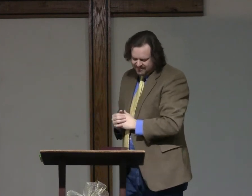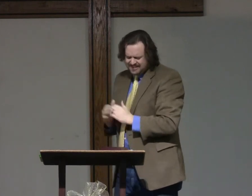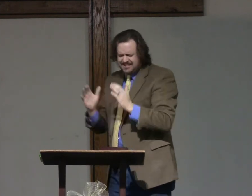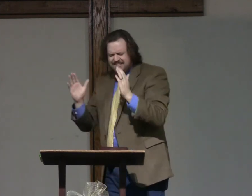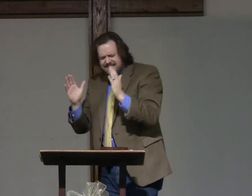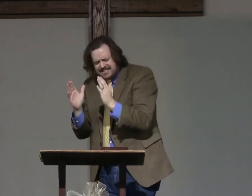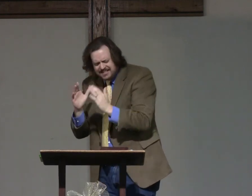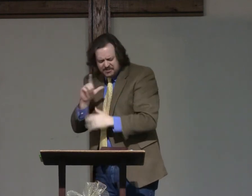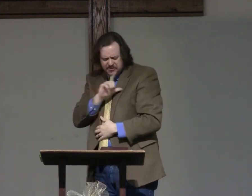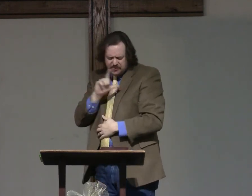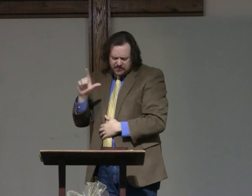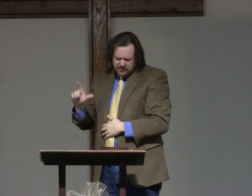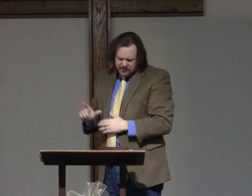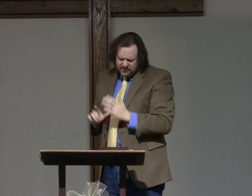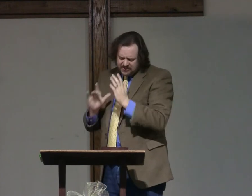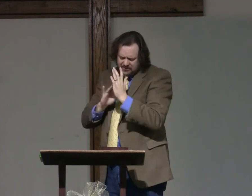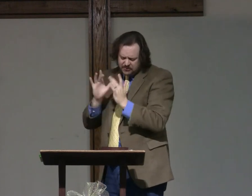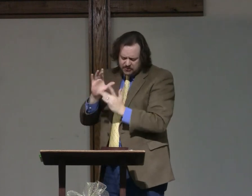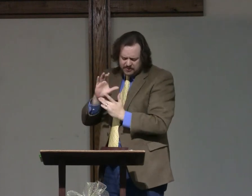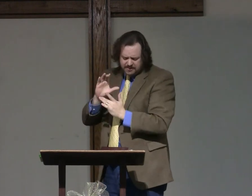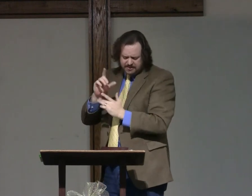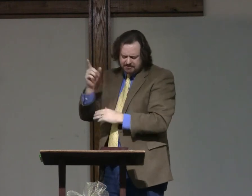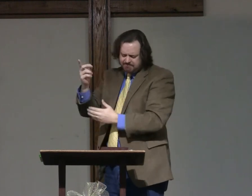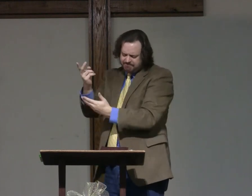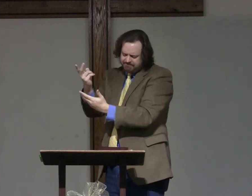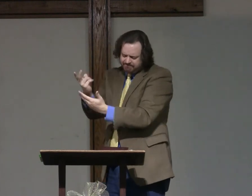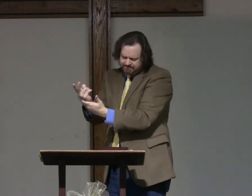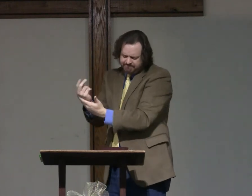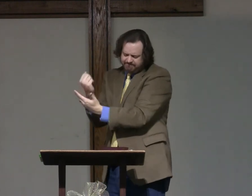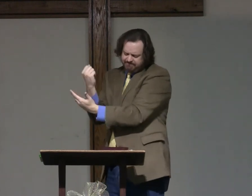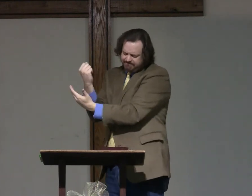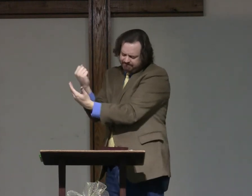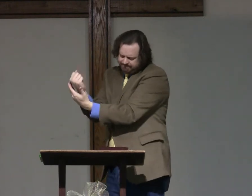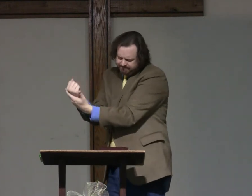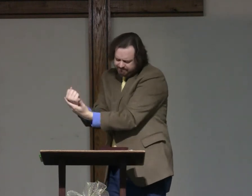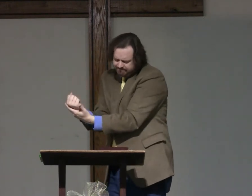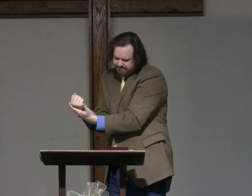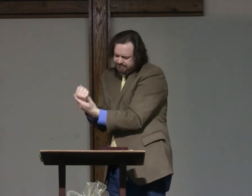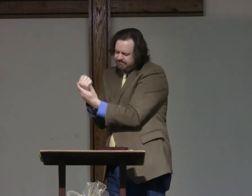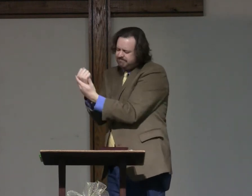where he lay in the hay, the little Lord Jesus asleep.